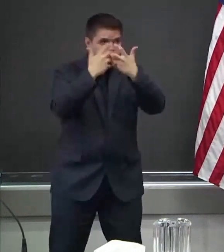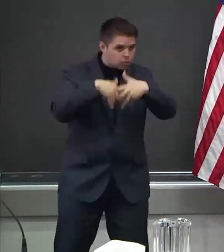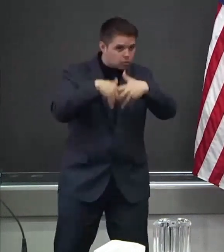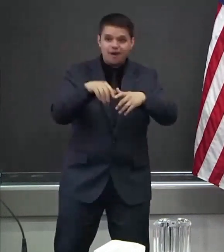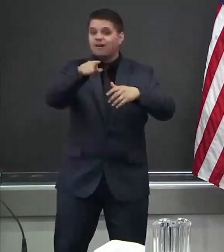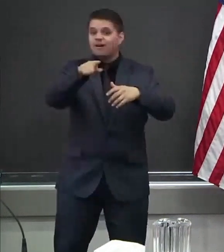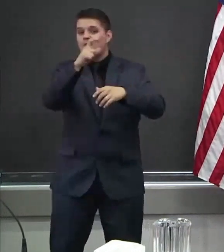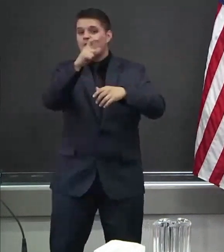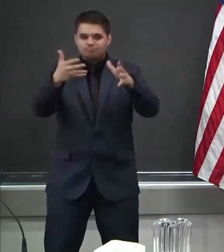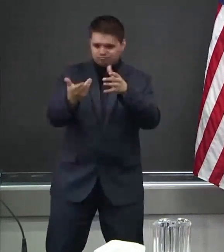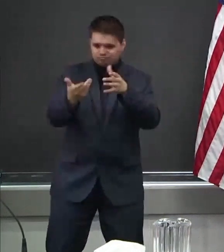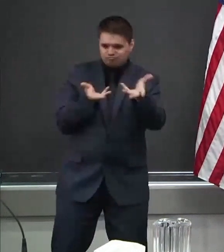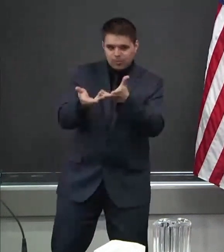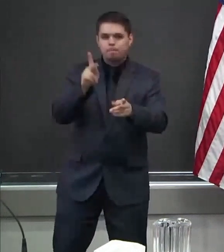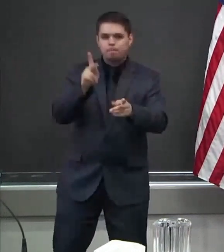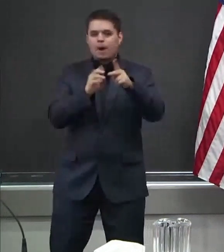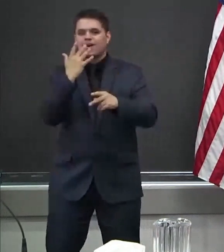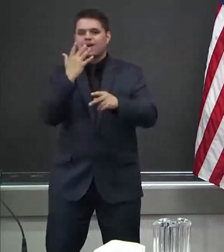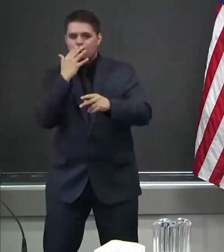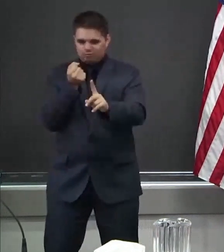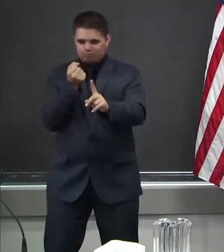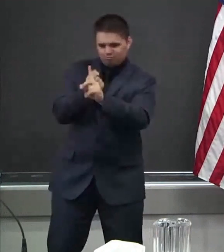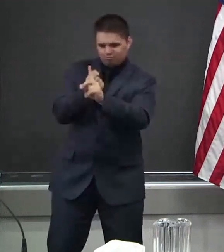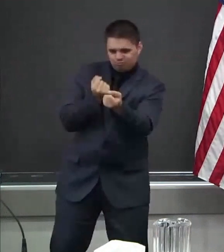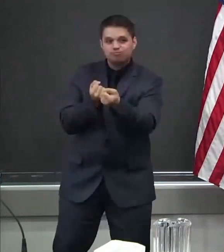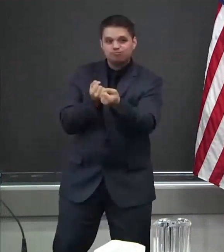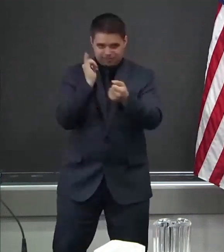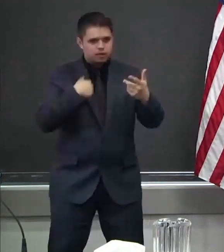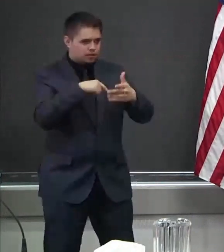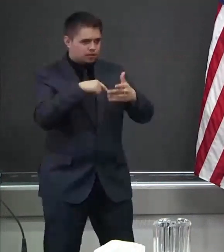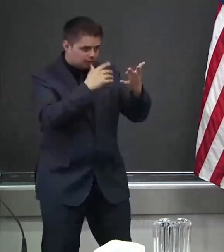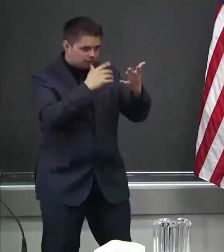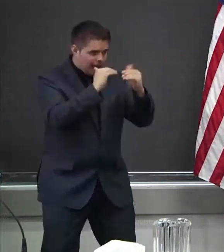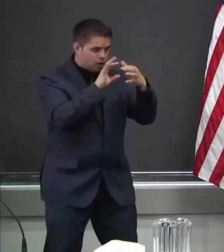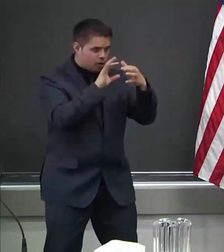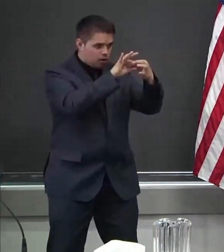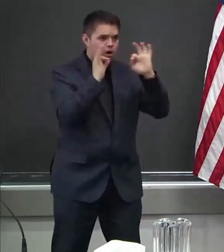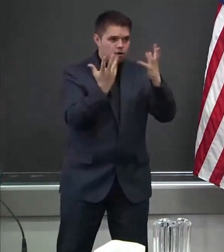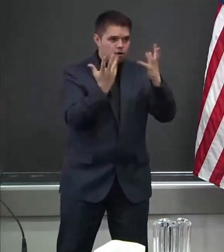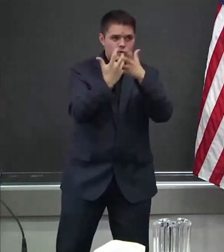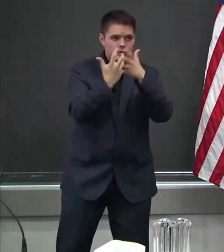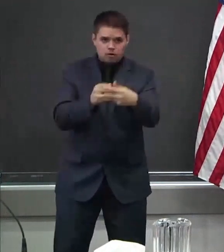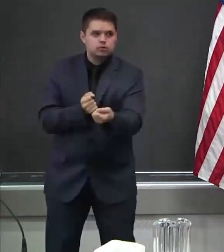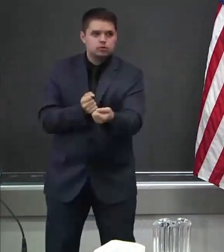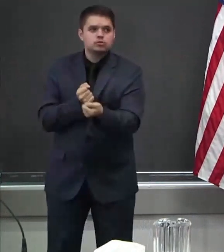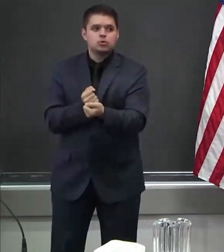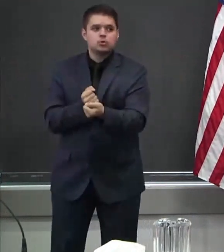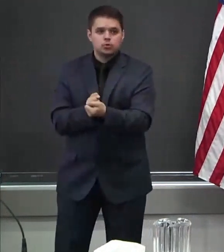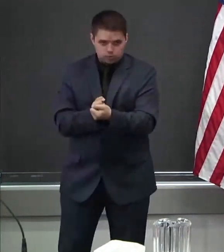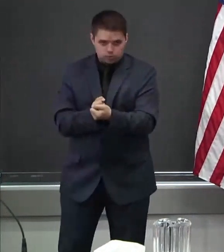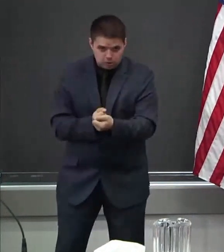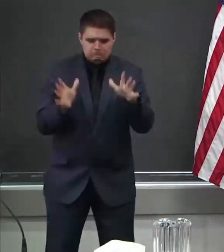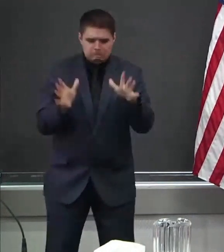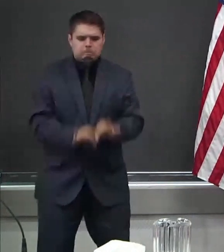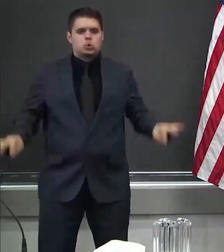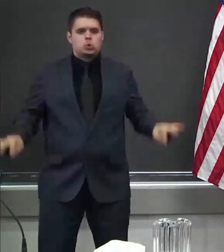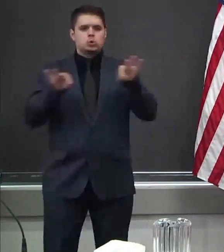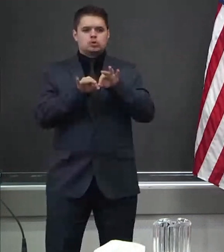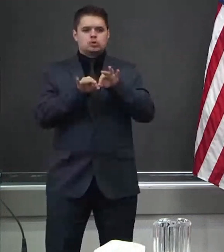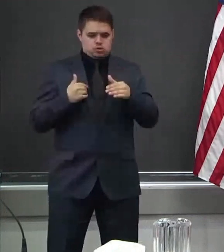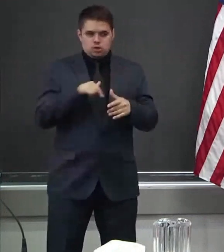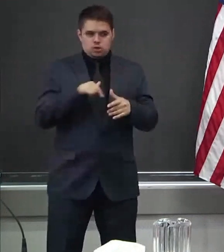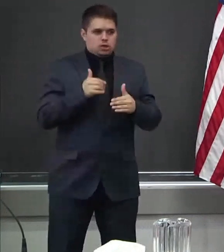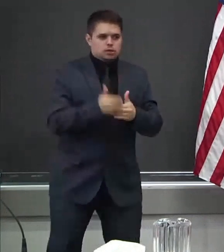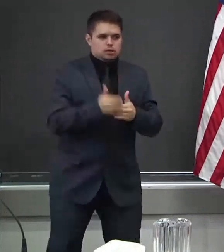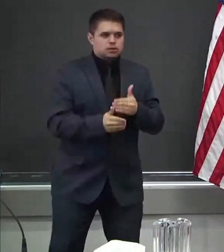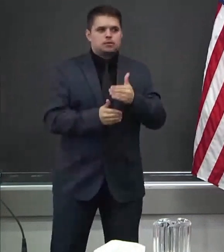tracing, wraparound supports, and education. These are really important steps forward, and there are